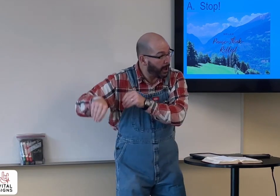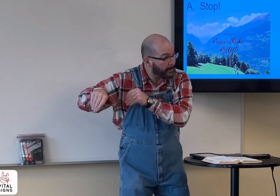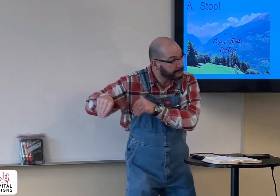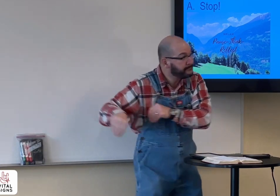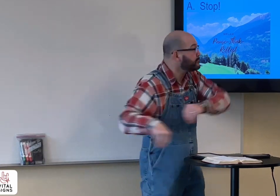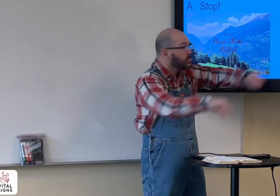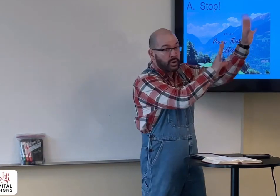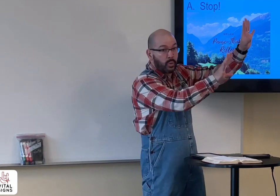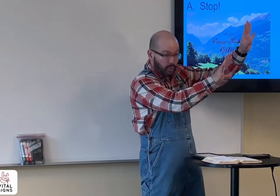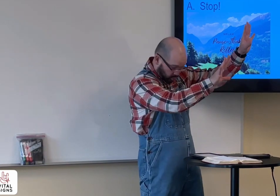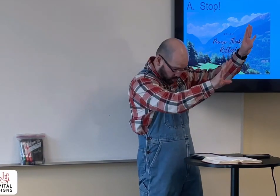even if the earth is moved,